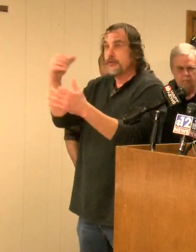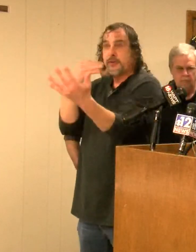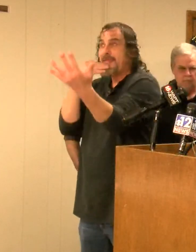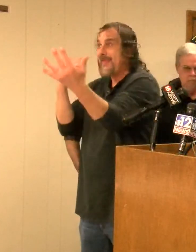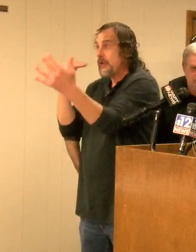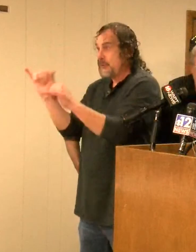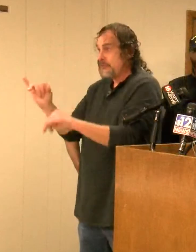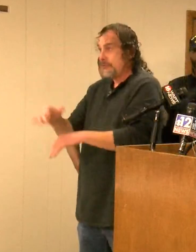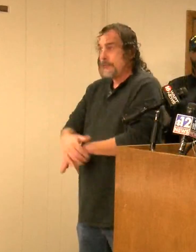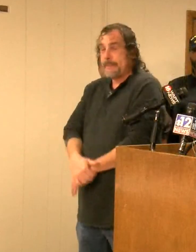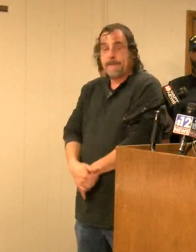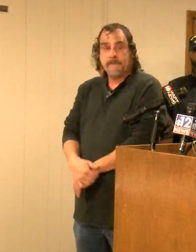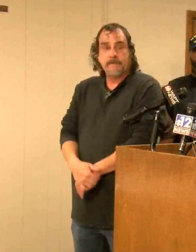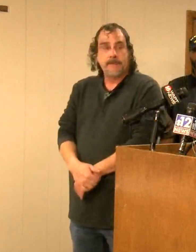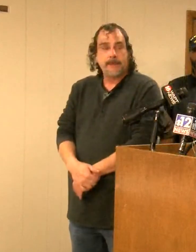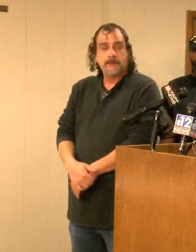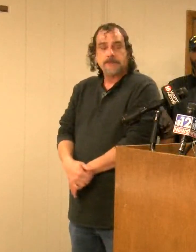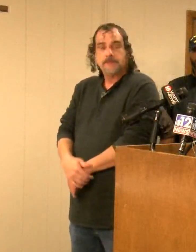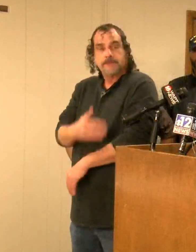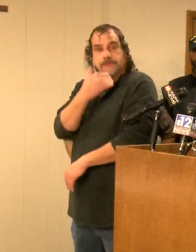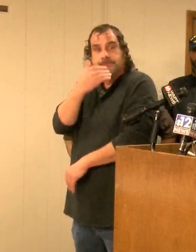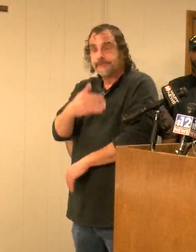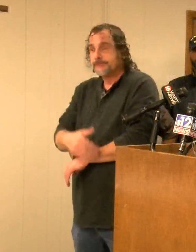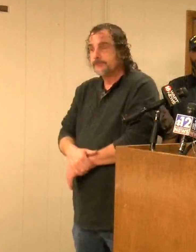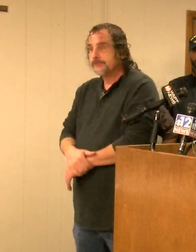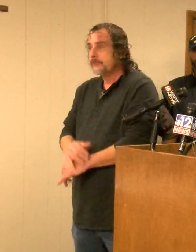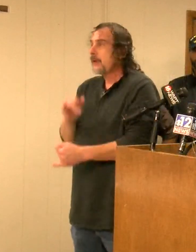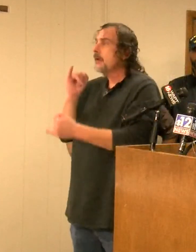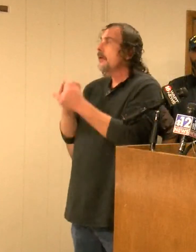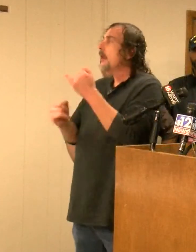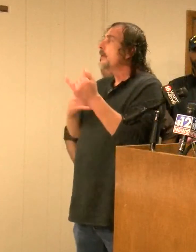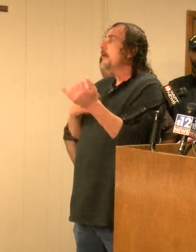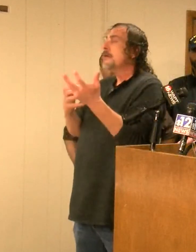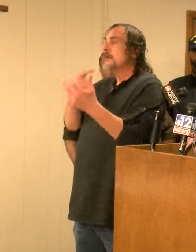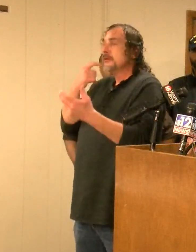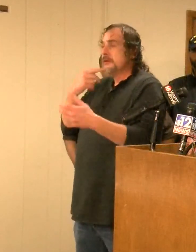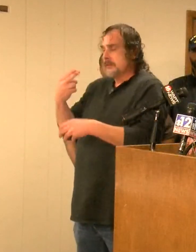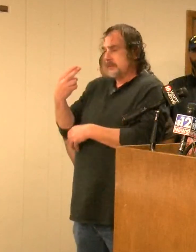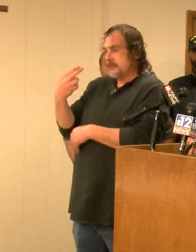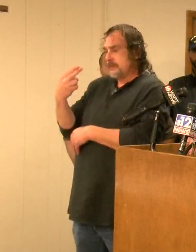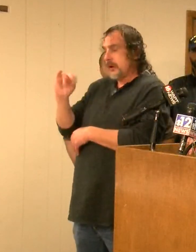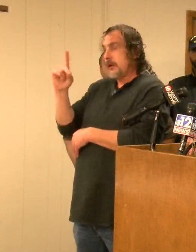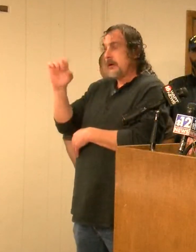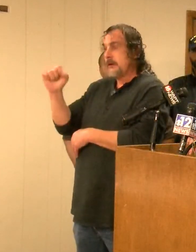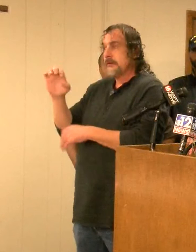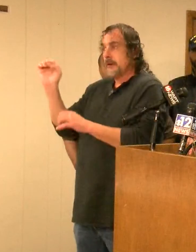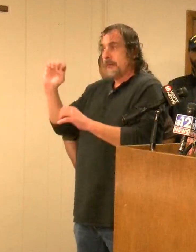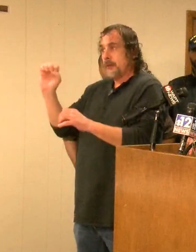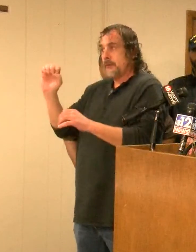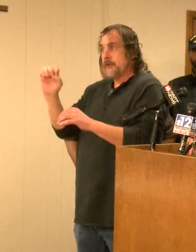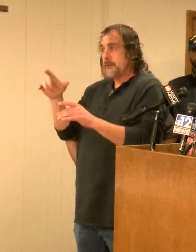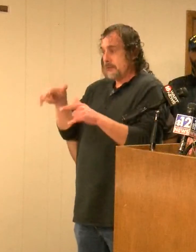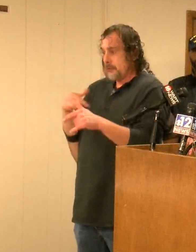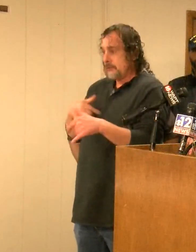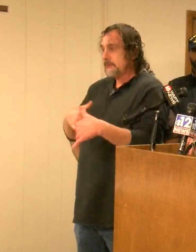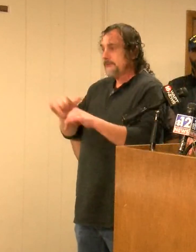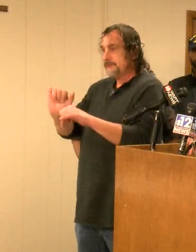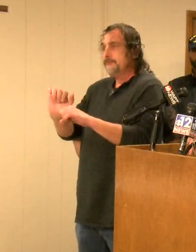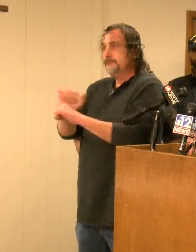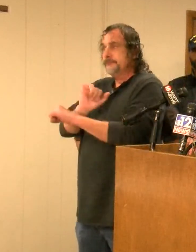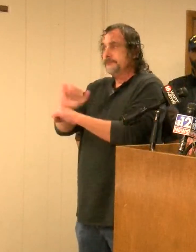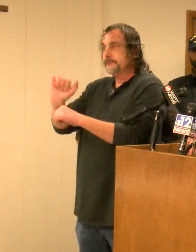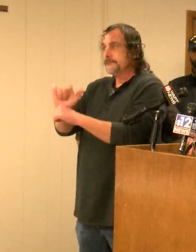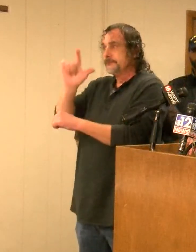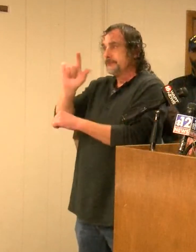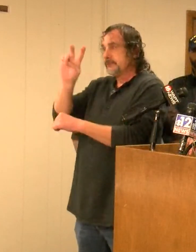you. Thank you, Brian. Last thing I'd like to say is Hinds County Emergency Management Agency will still be staffed and